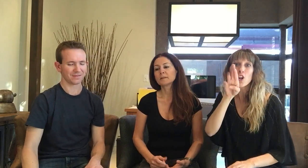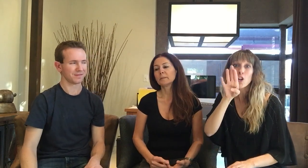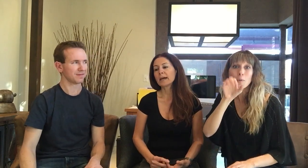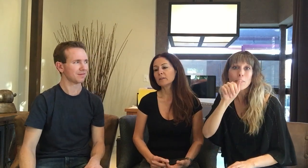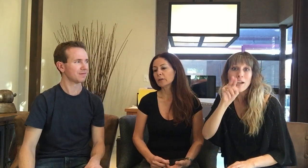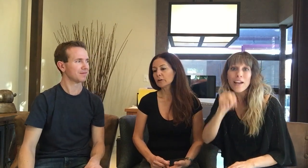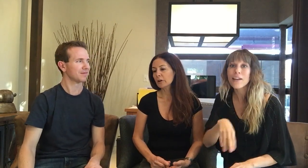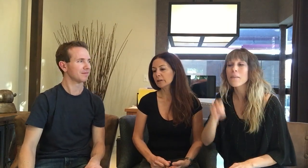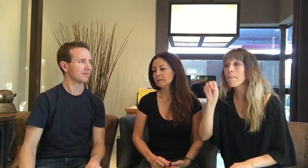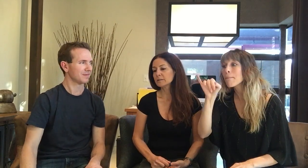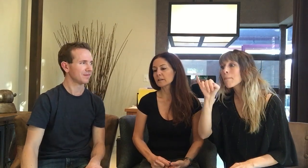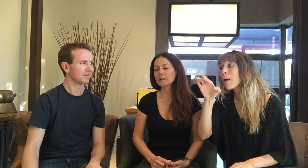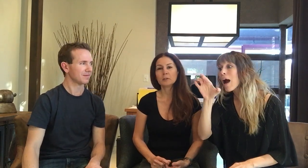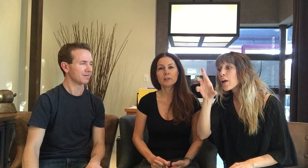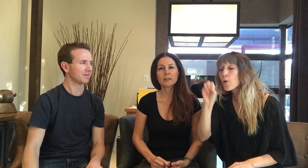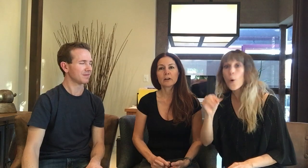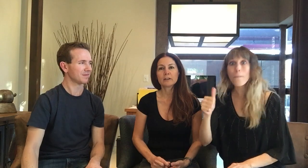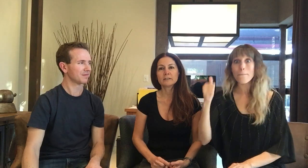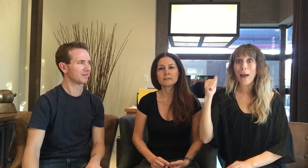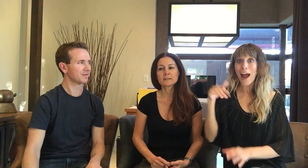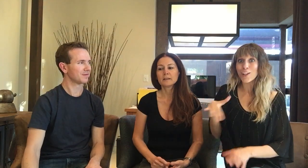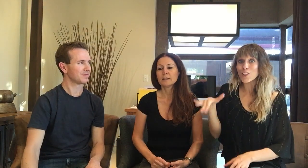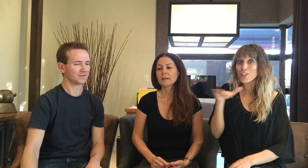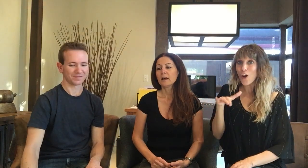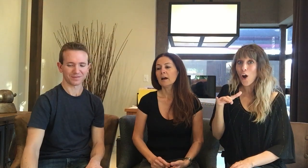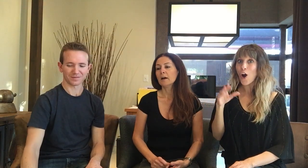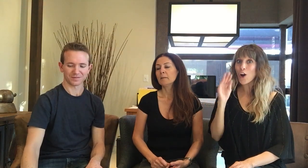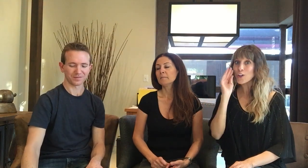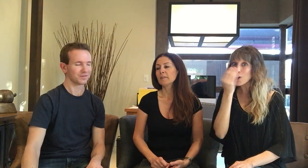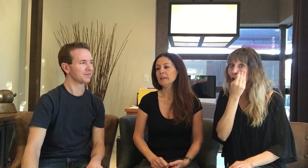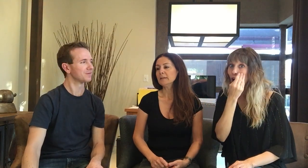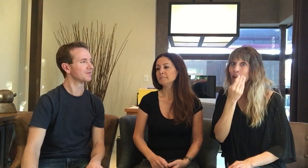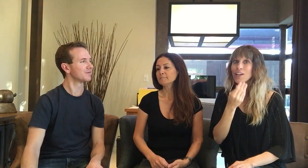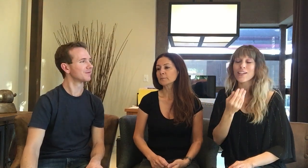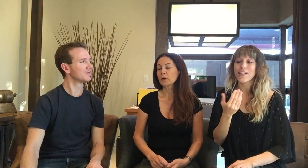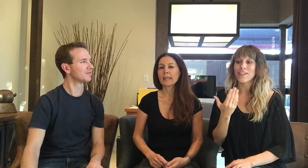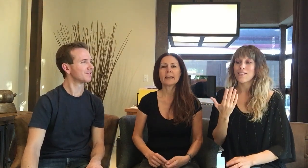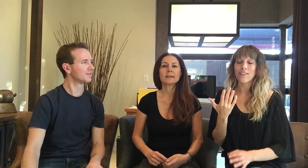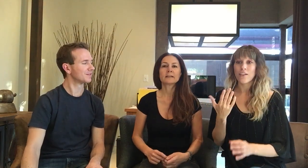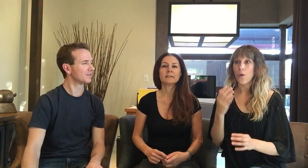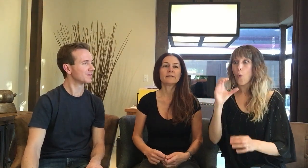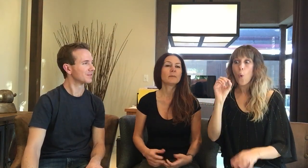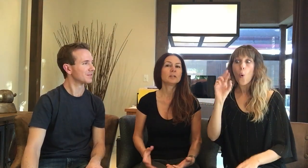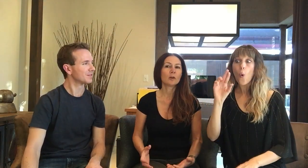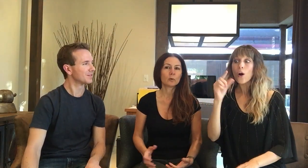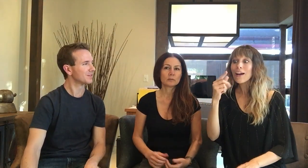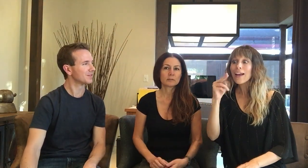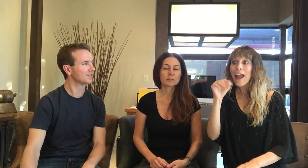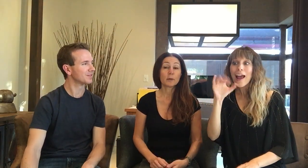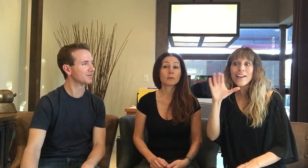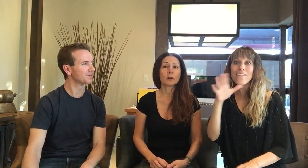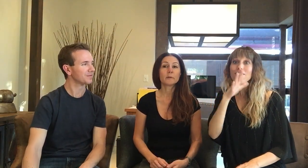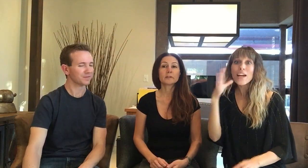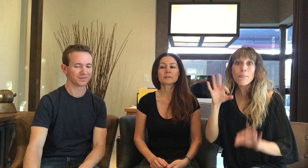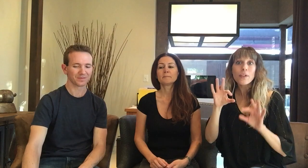the backyard gardens, the community gardens, the organic and family-owned small growers